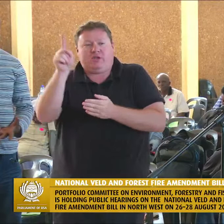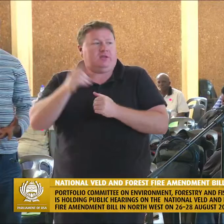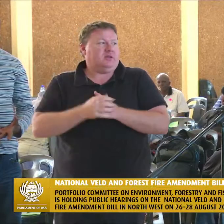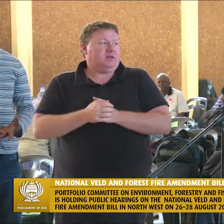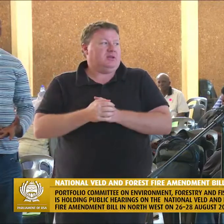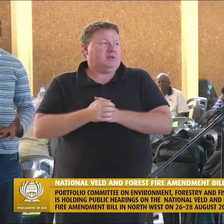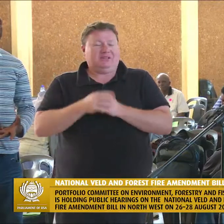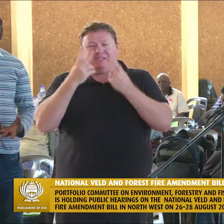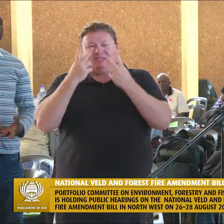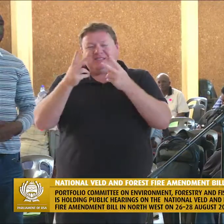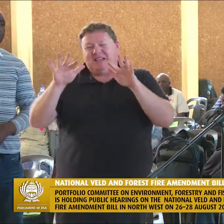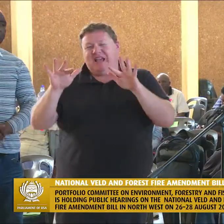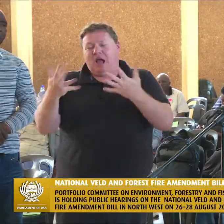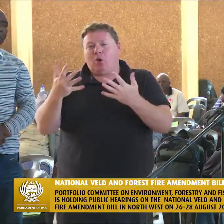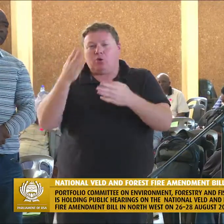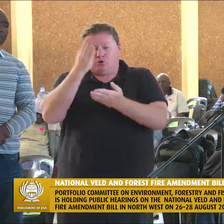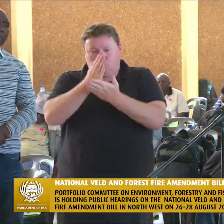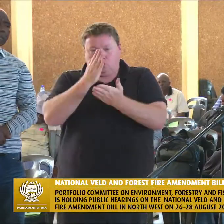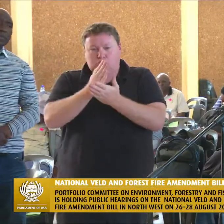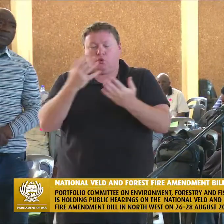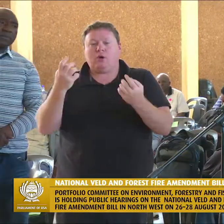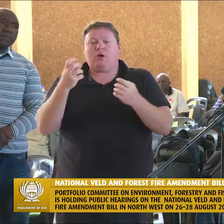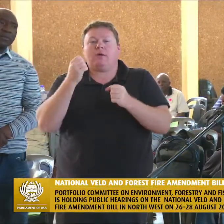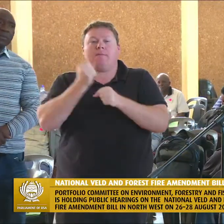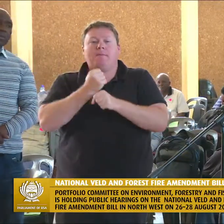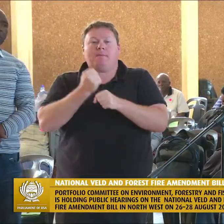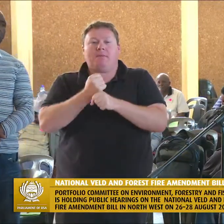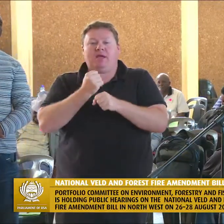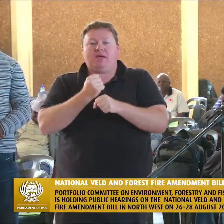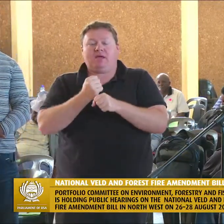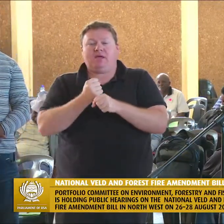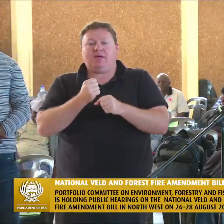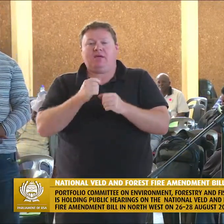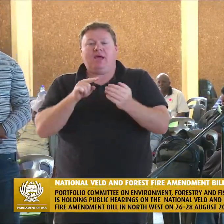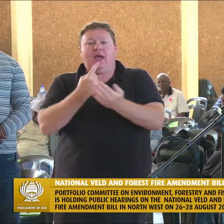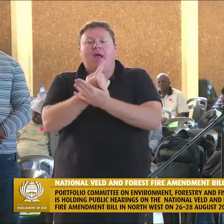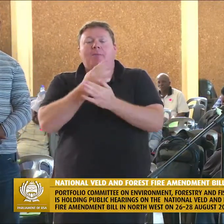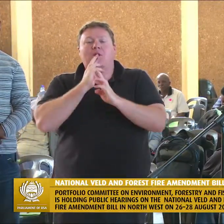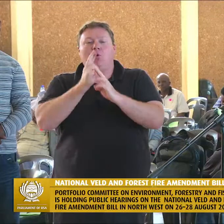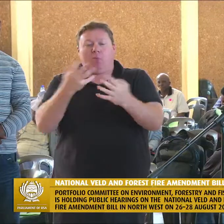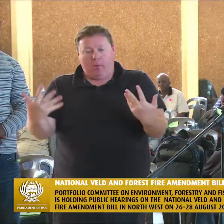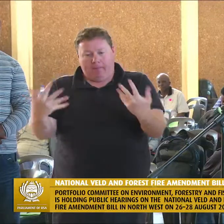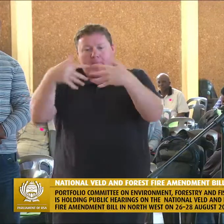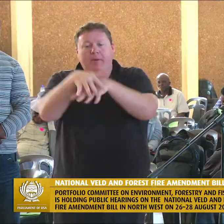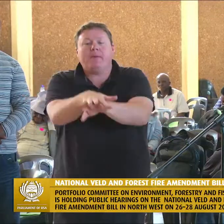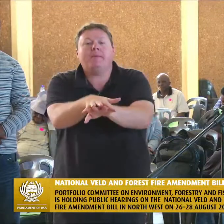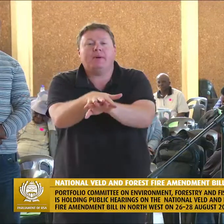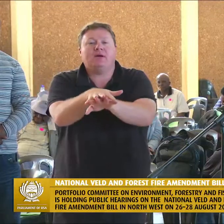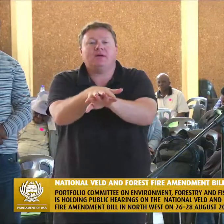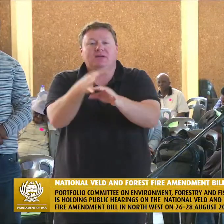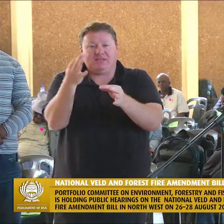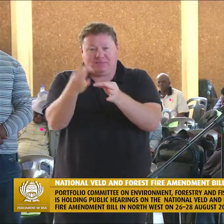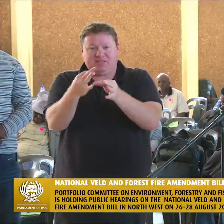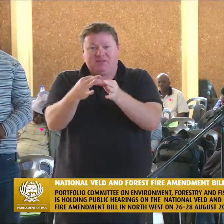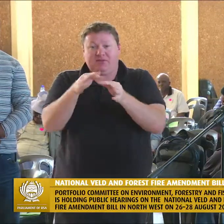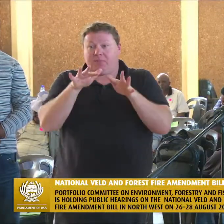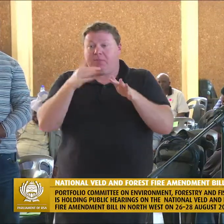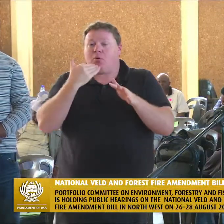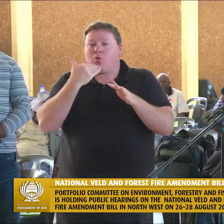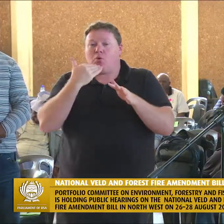it is that we can try to synchronize the whole issue of incident reporting particularly with those of us that are at the grand